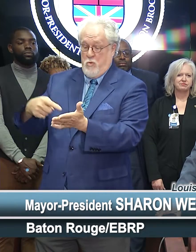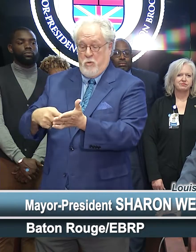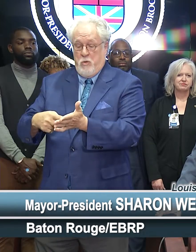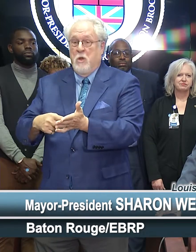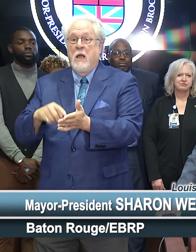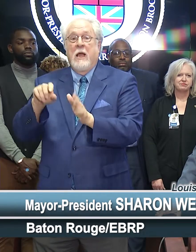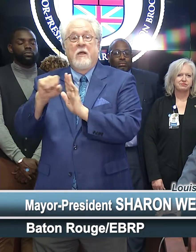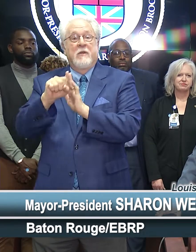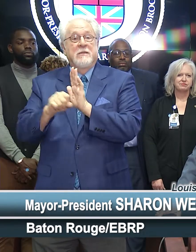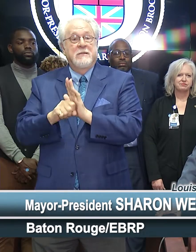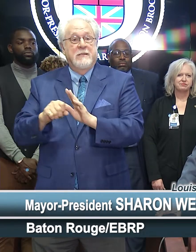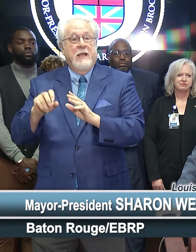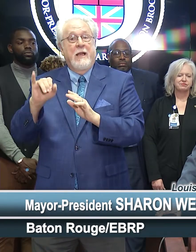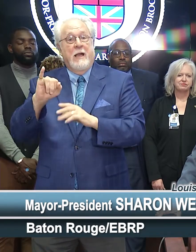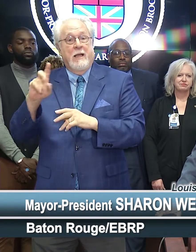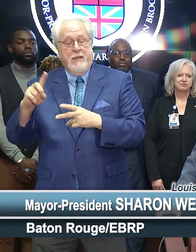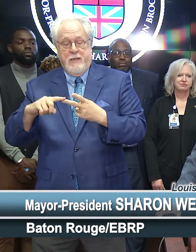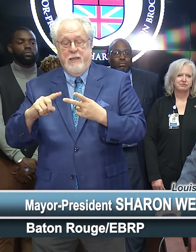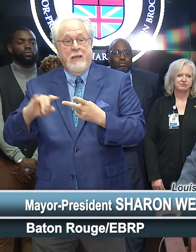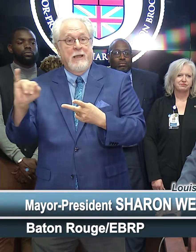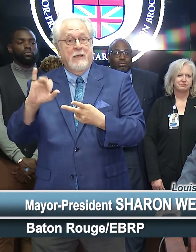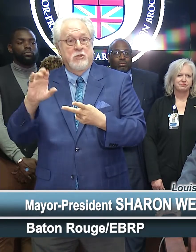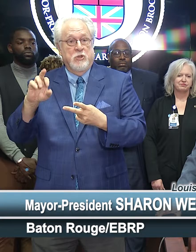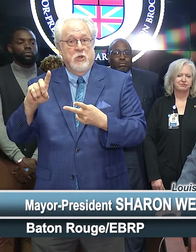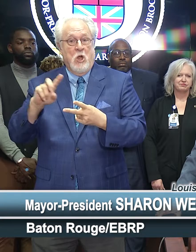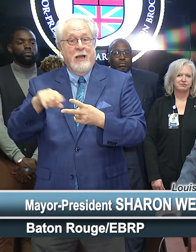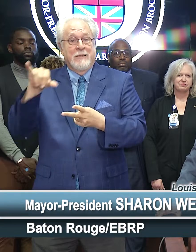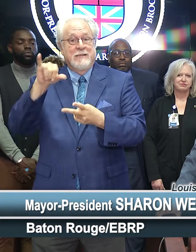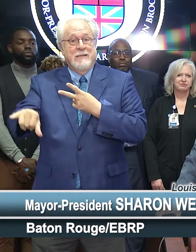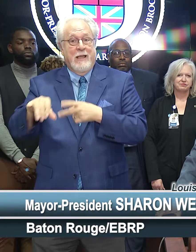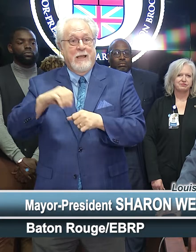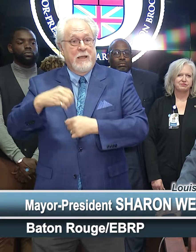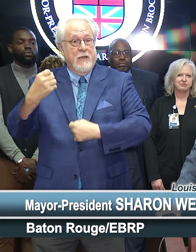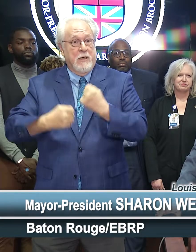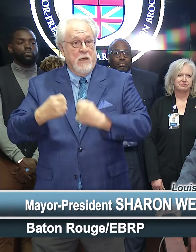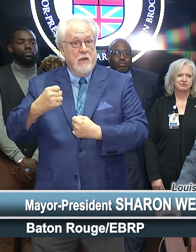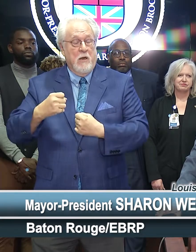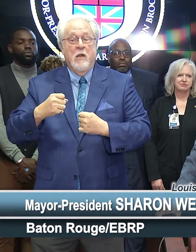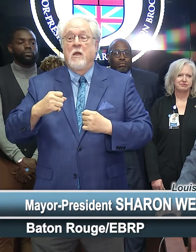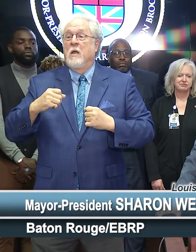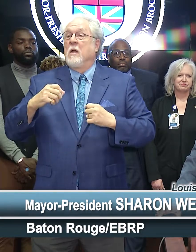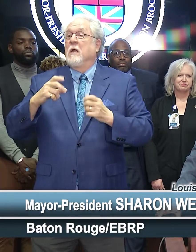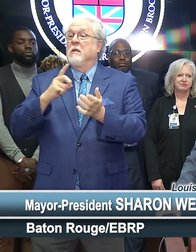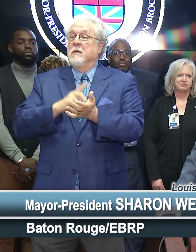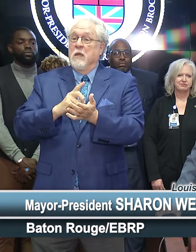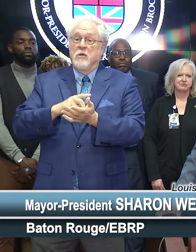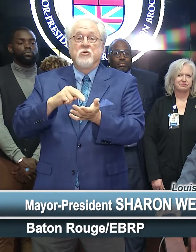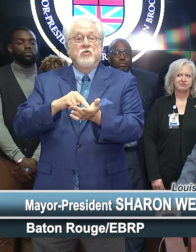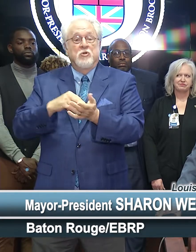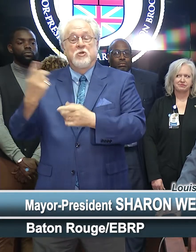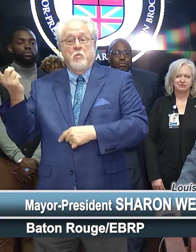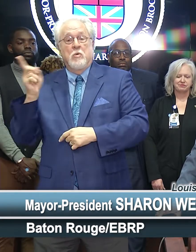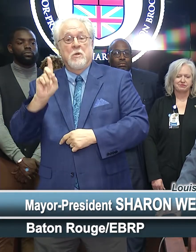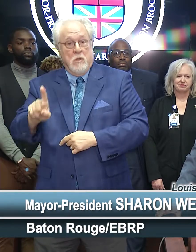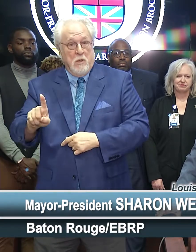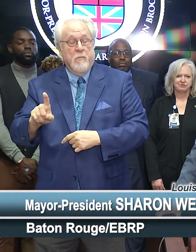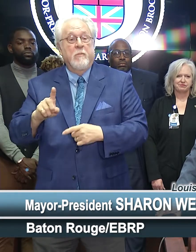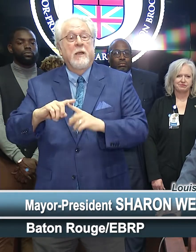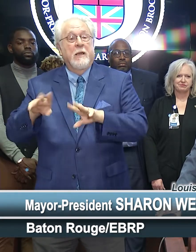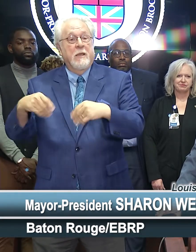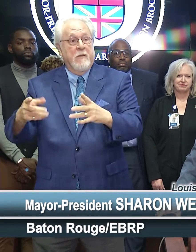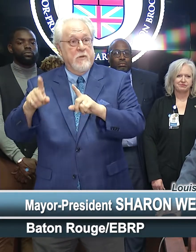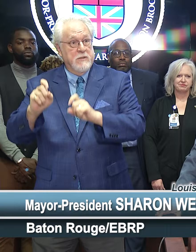state-issued ID, insurance card, and remain in their vehicle with healthcare professionals administering the